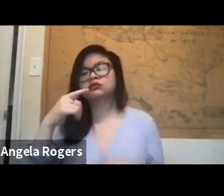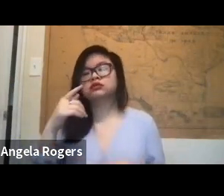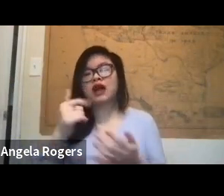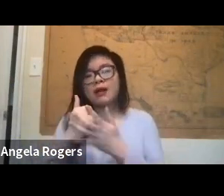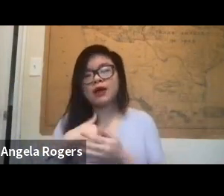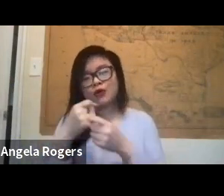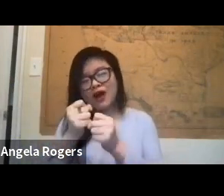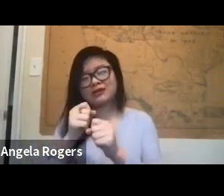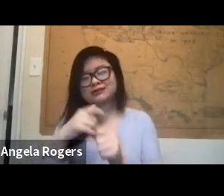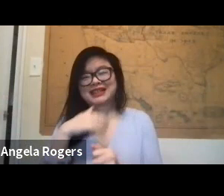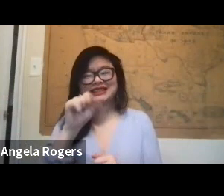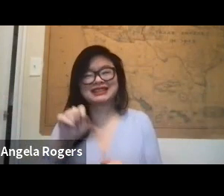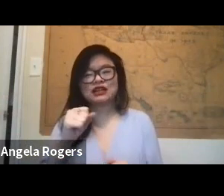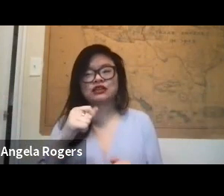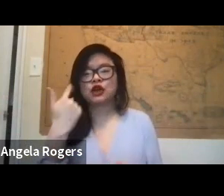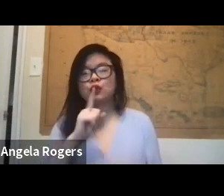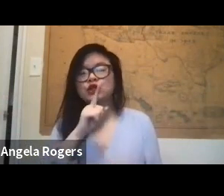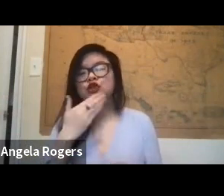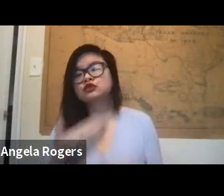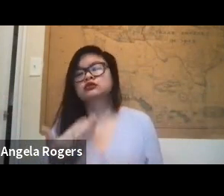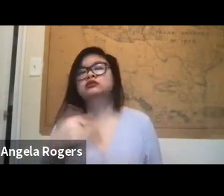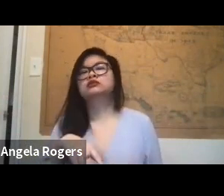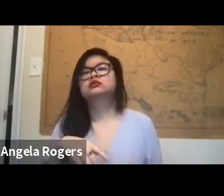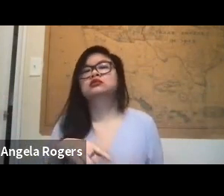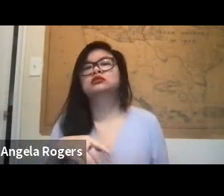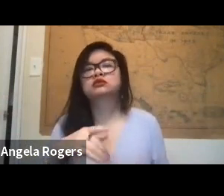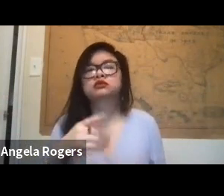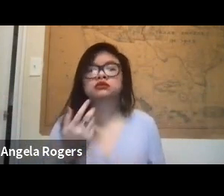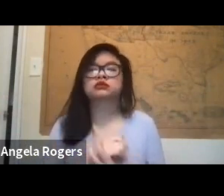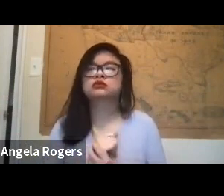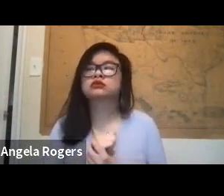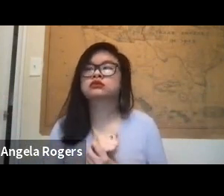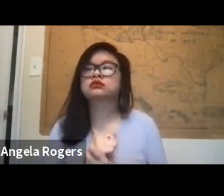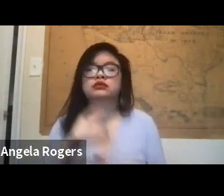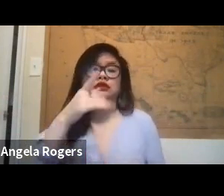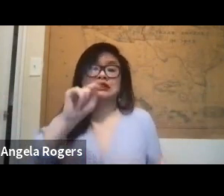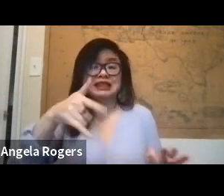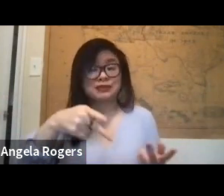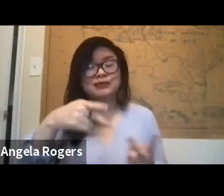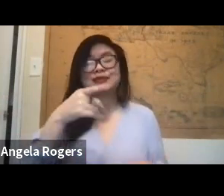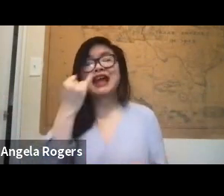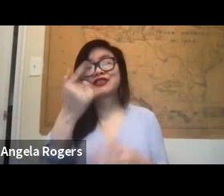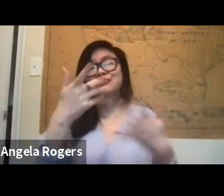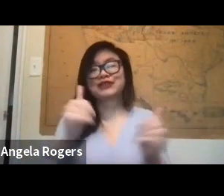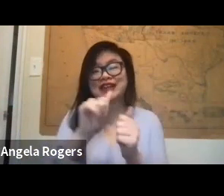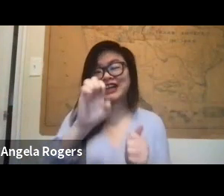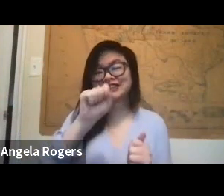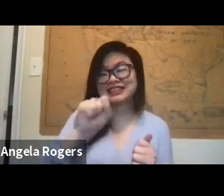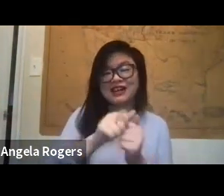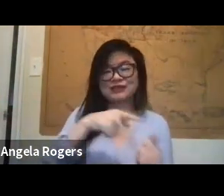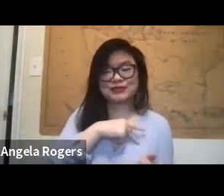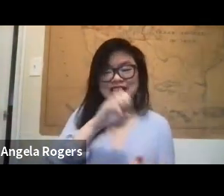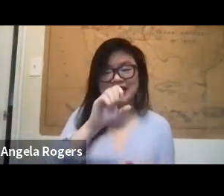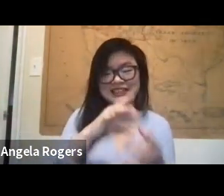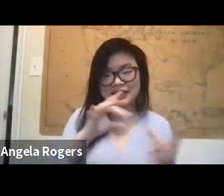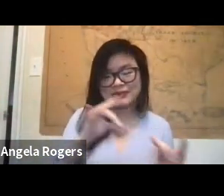So again, Charles, Becca, and a few others helped me polish my essay so that it was really convincing. Another tip